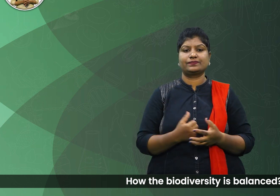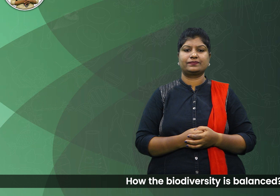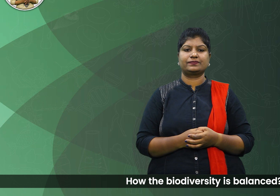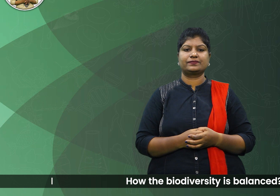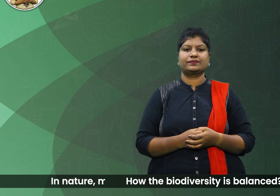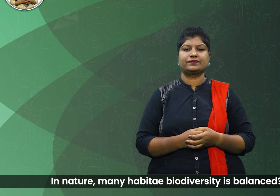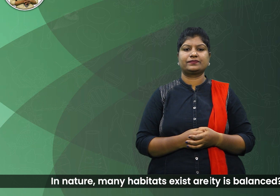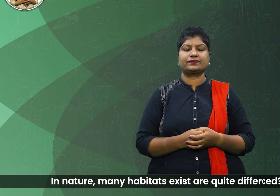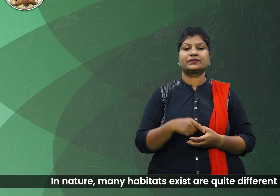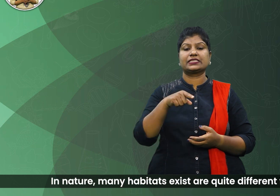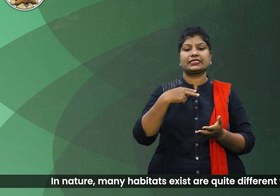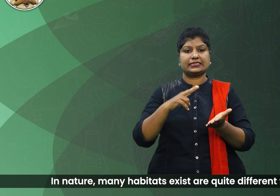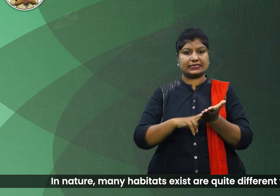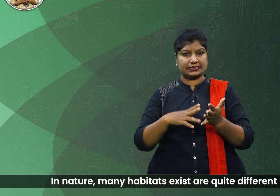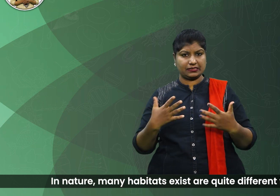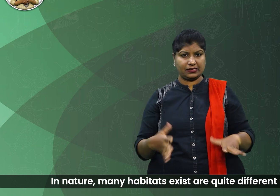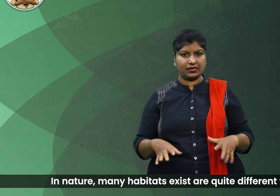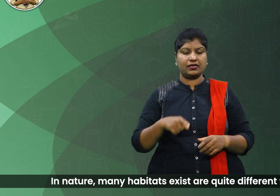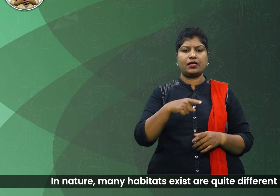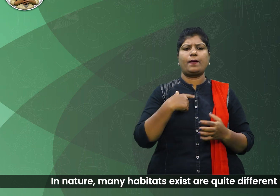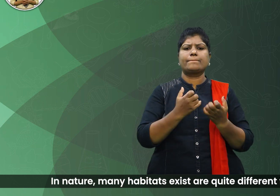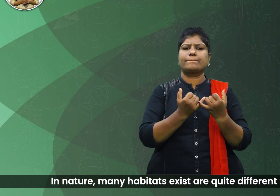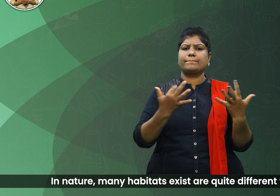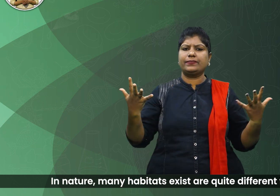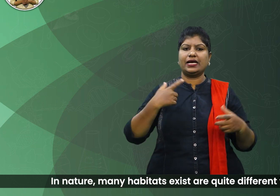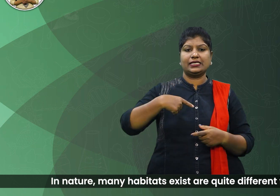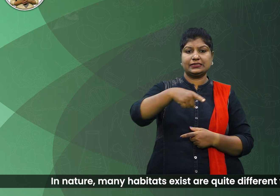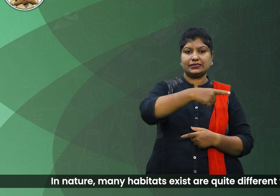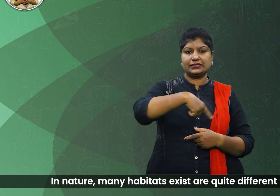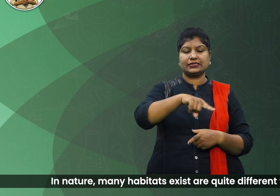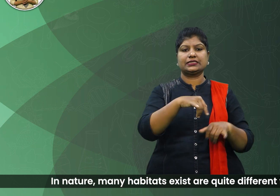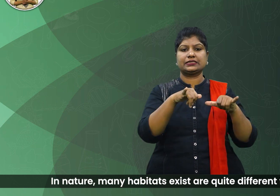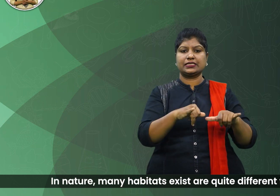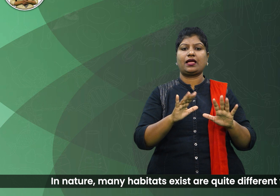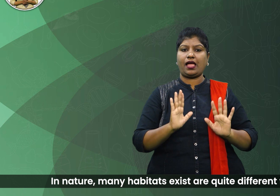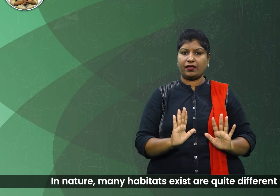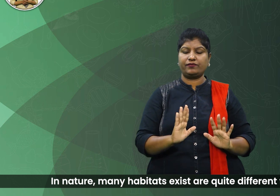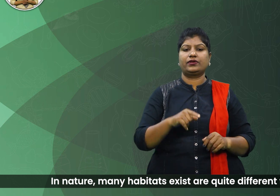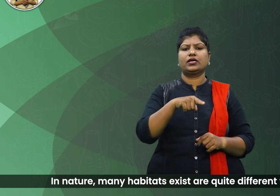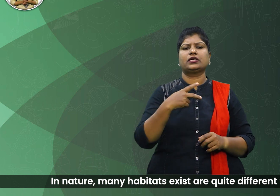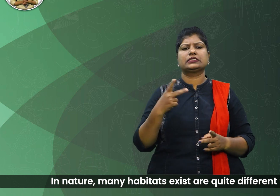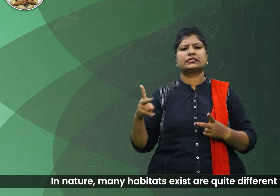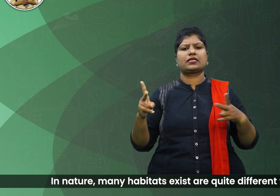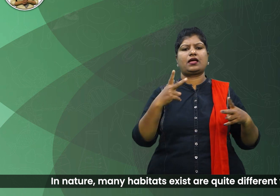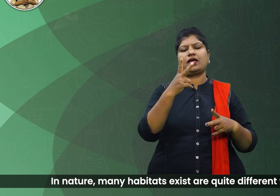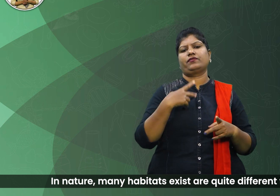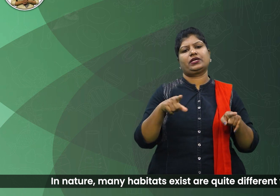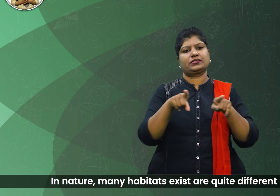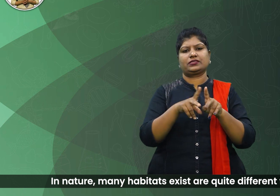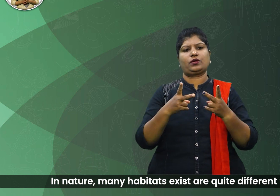In nature, many habitats exist are quite different from each other.